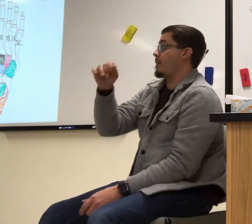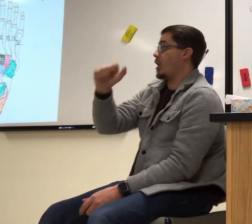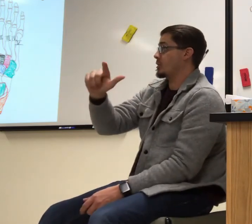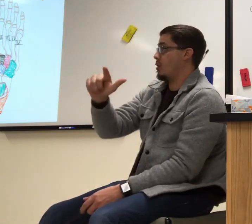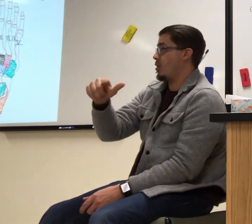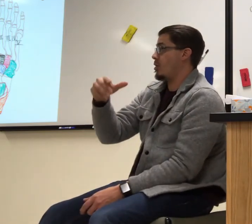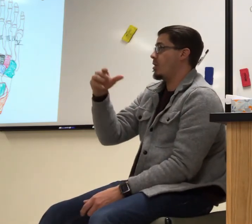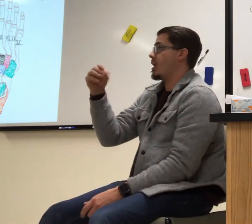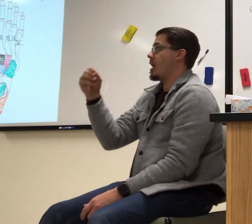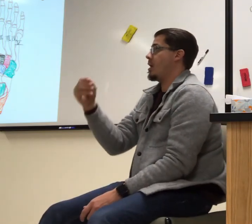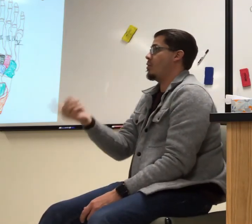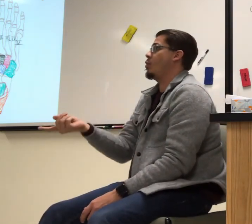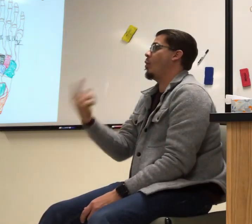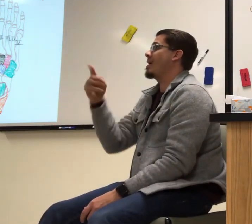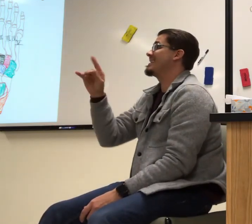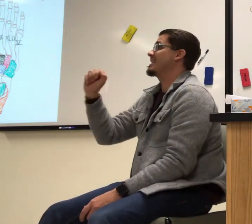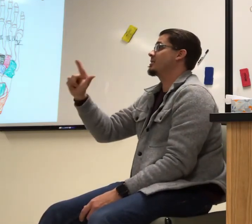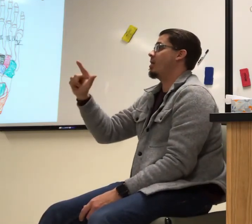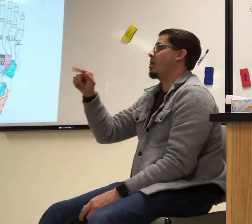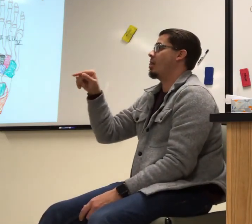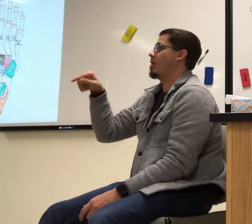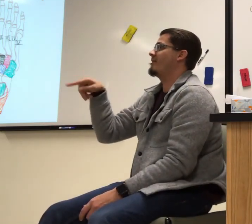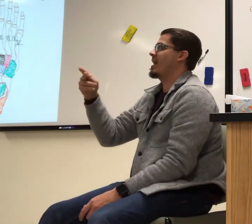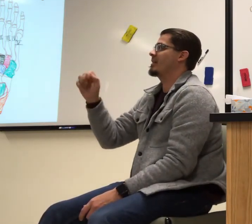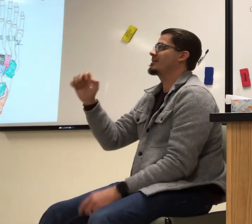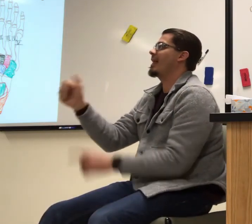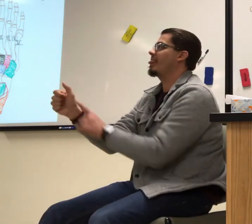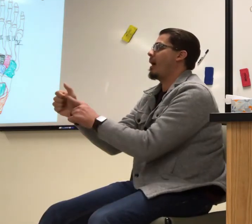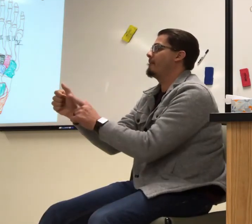1 proximal phalanx, 1 distal phalanx.